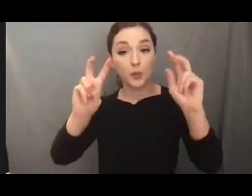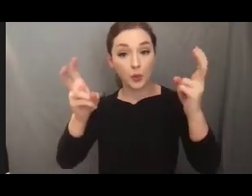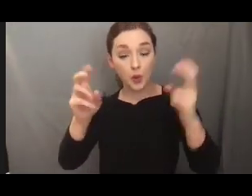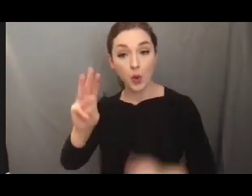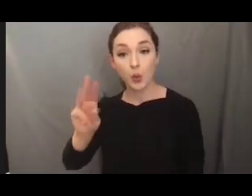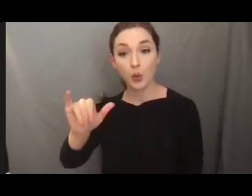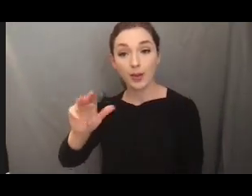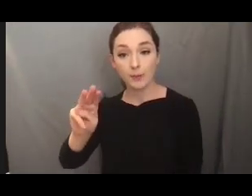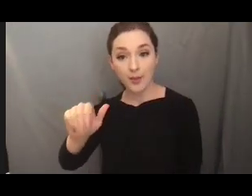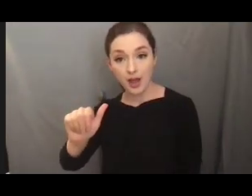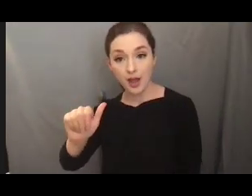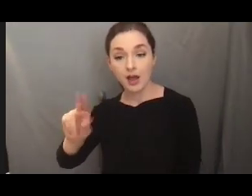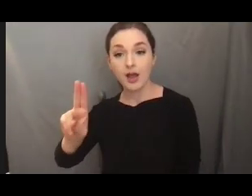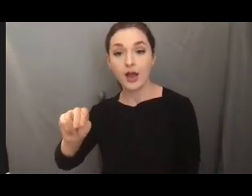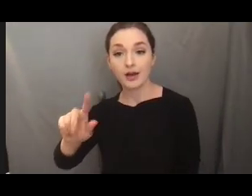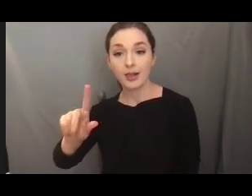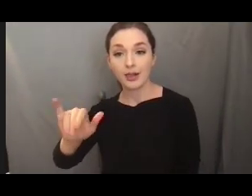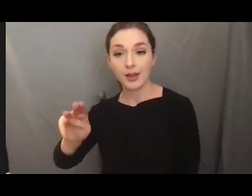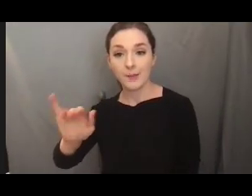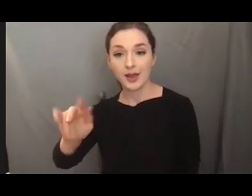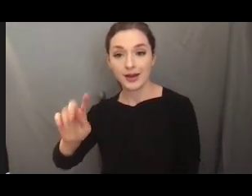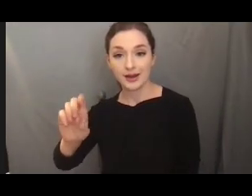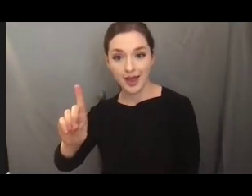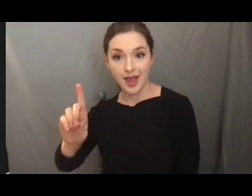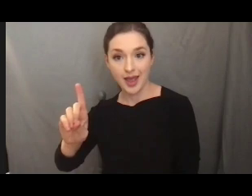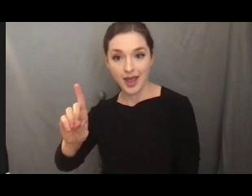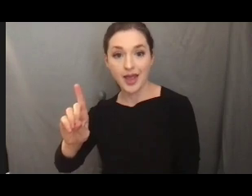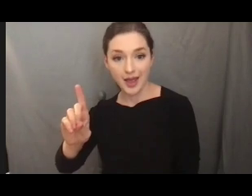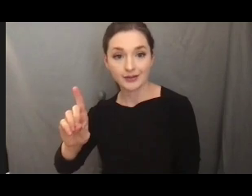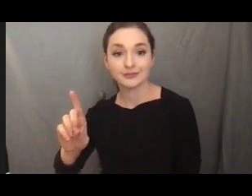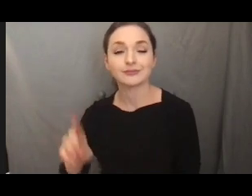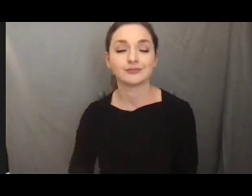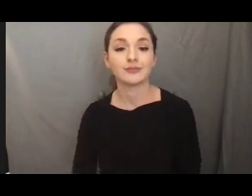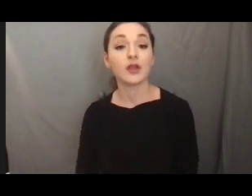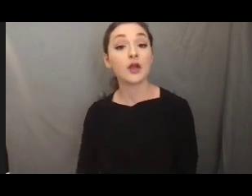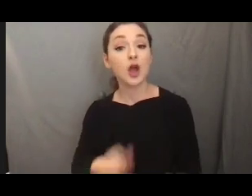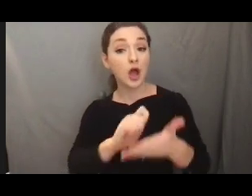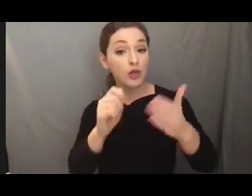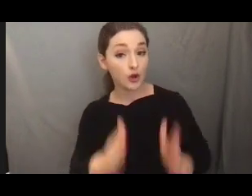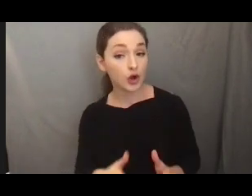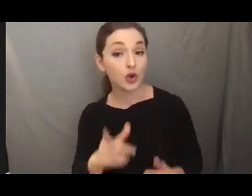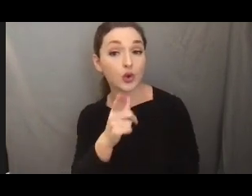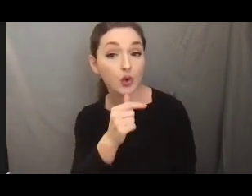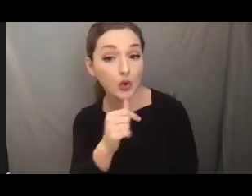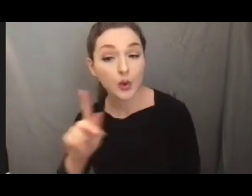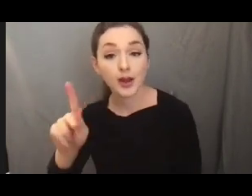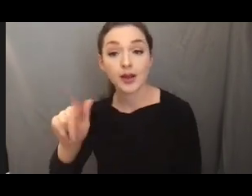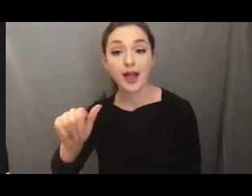Wilma Rudolph became the world's fastest woman by Kathleen Kroll, and it's illustrated by David